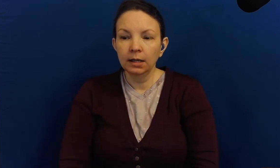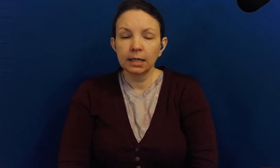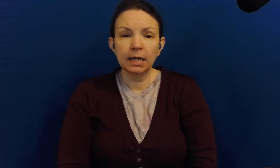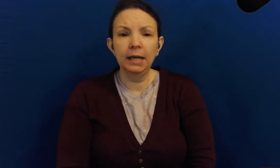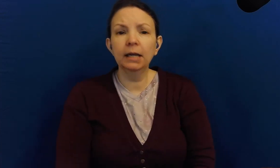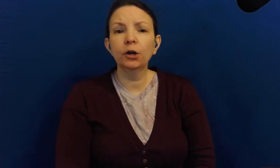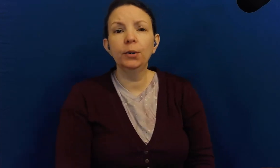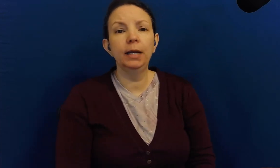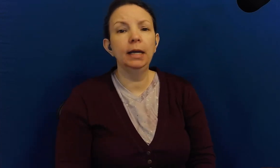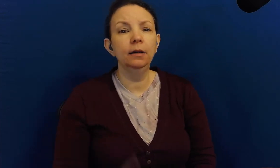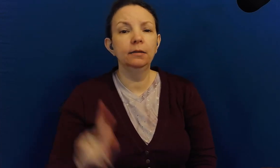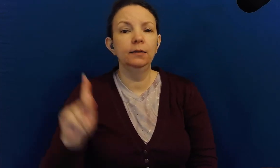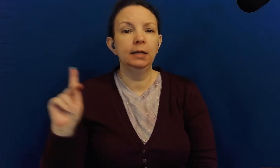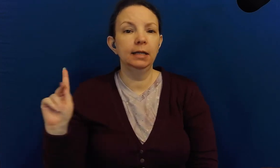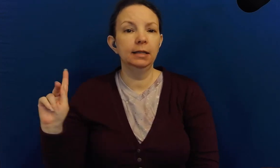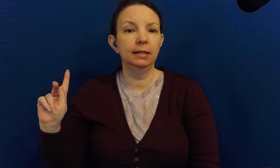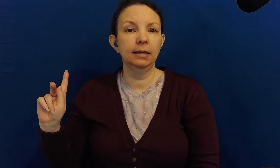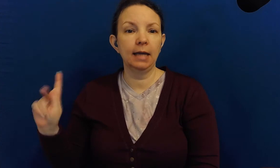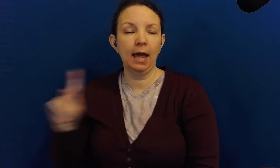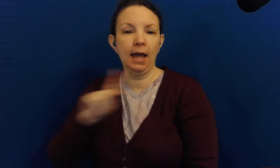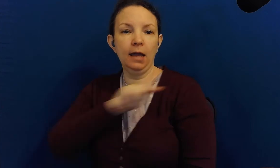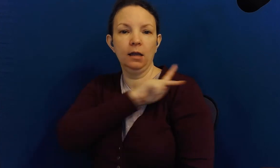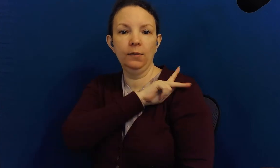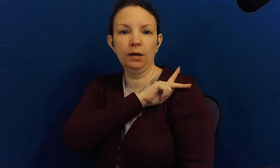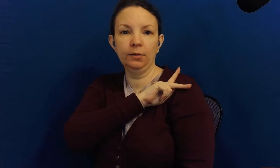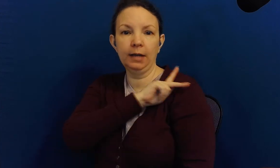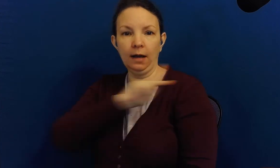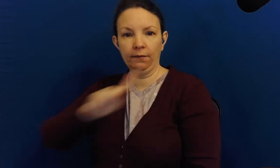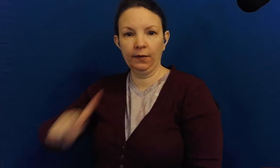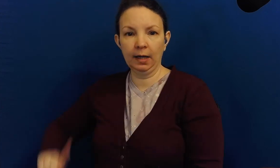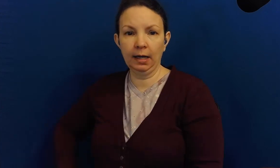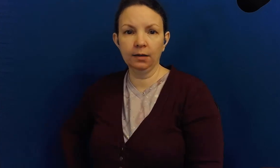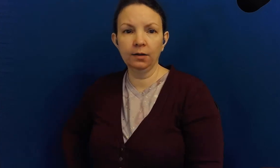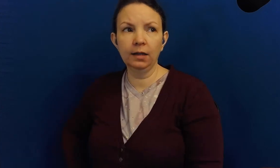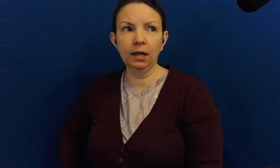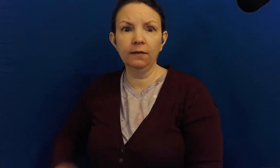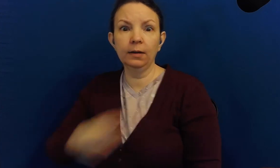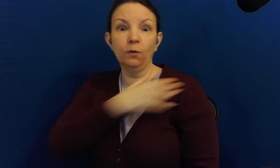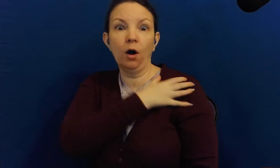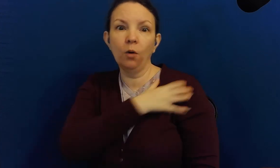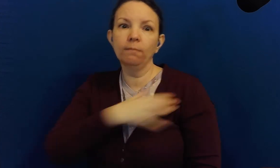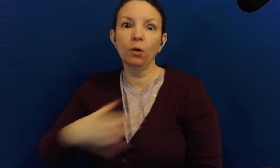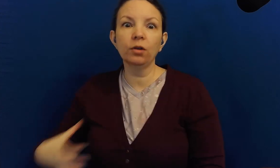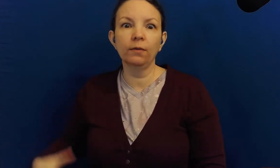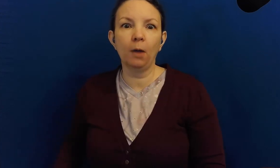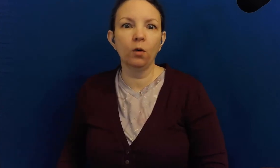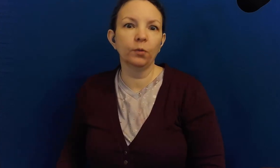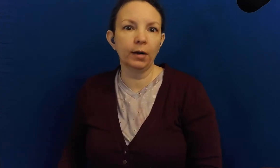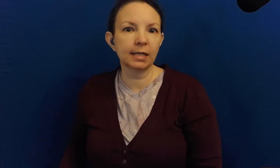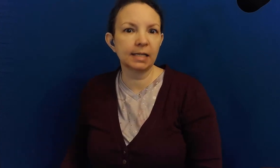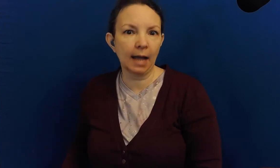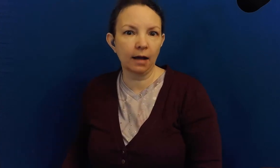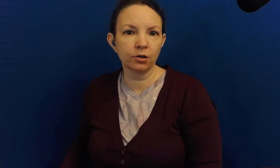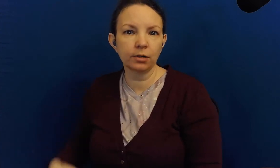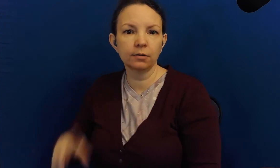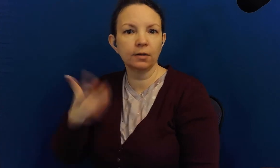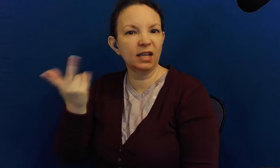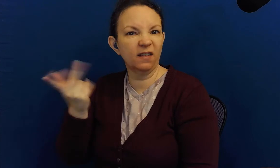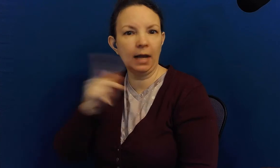King and queen, we take the K and we go down for king. So think of them, most of them always wearing a stash. So think of that.